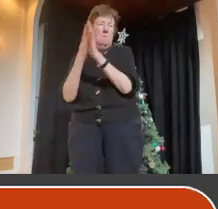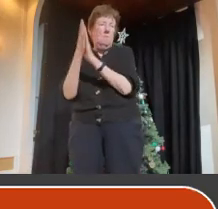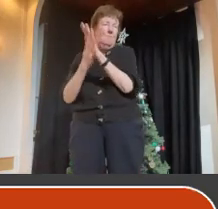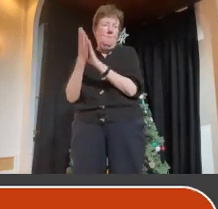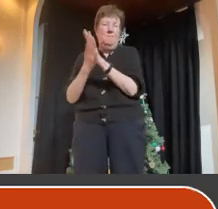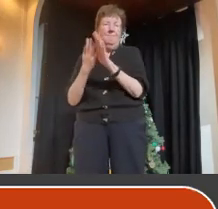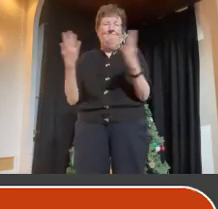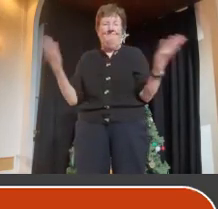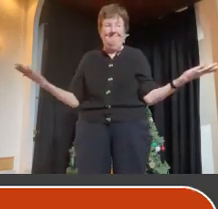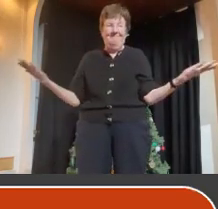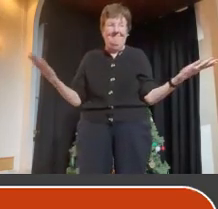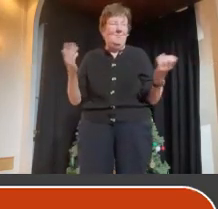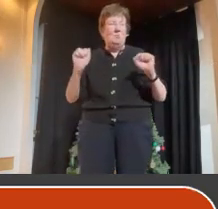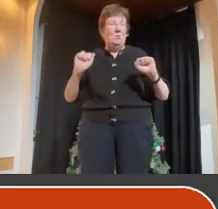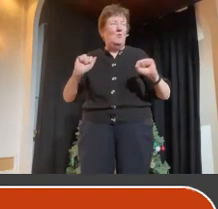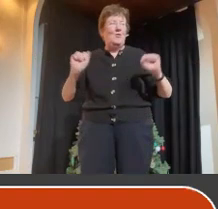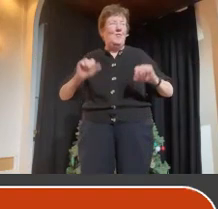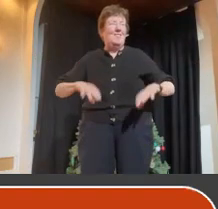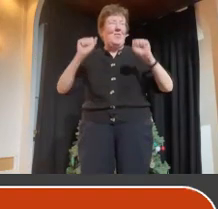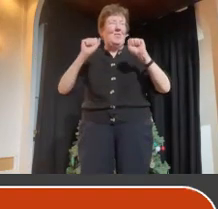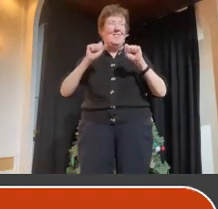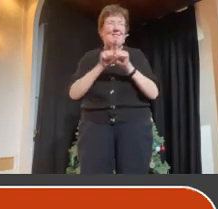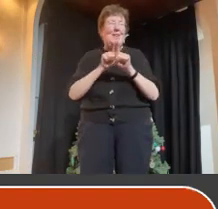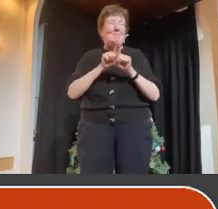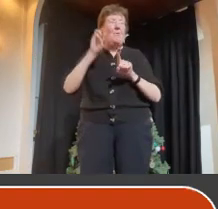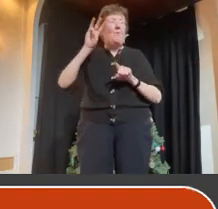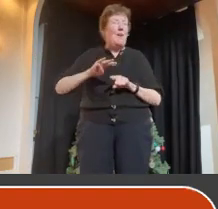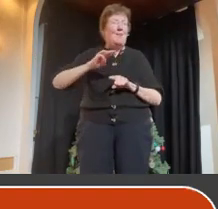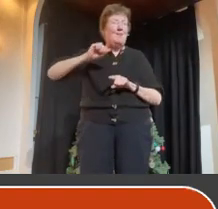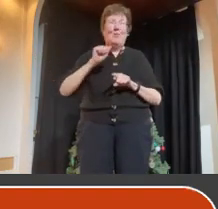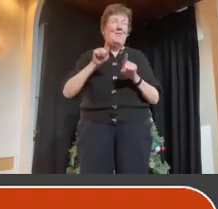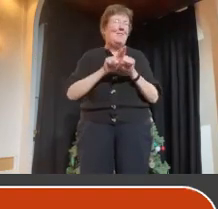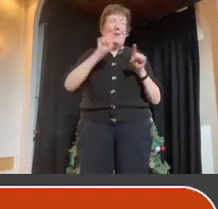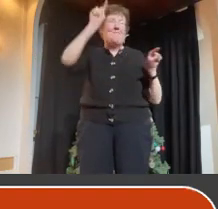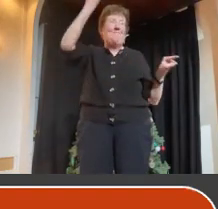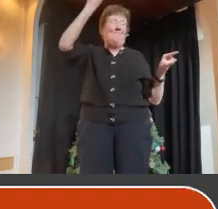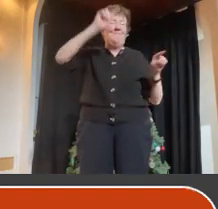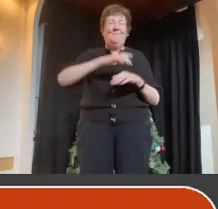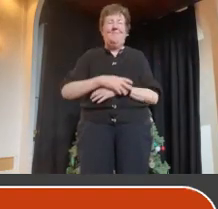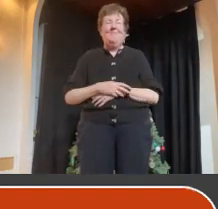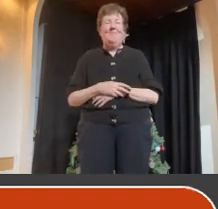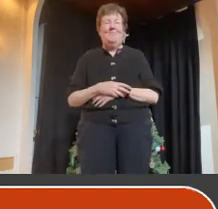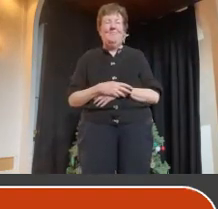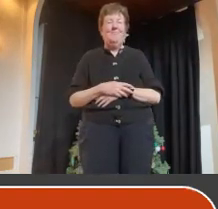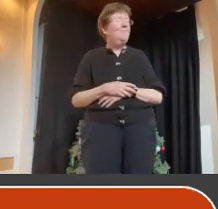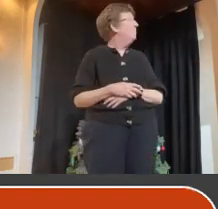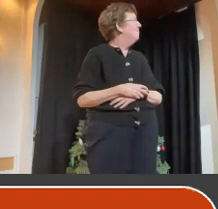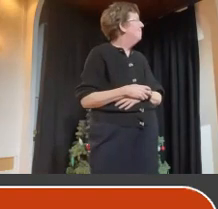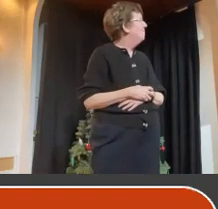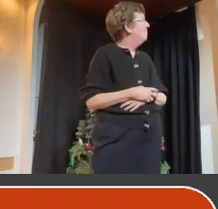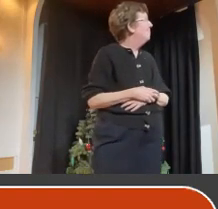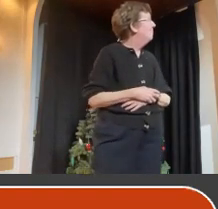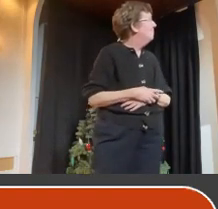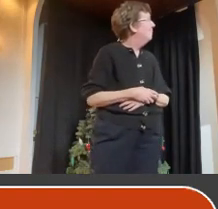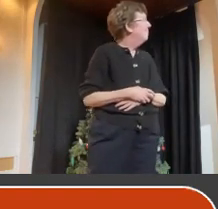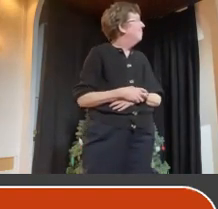children bilingually and how to teach through BSL. At the moment, we haven't even started that. Scotland and Wales are in the same position.